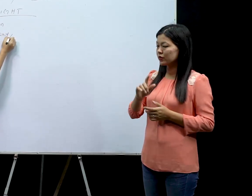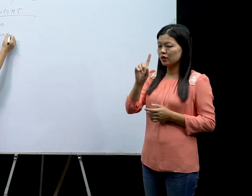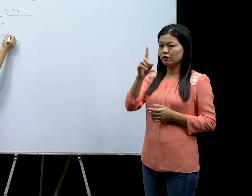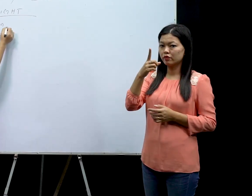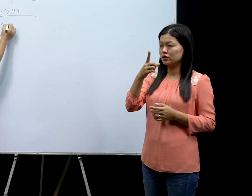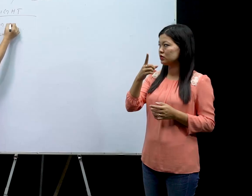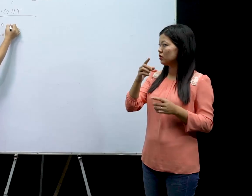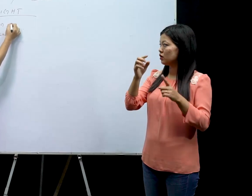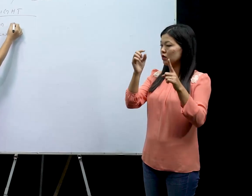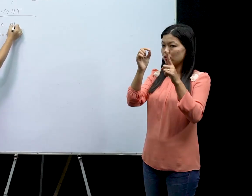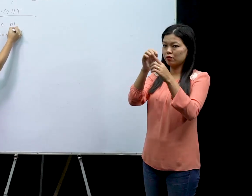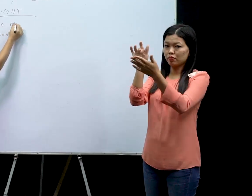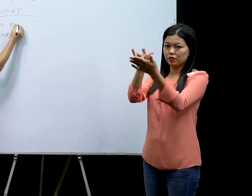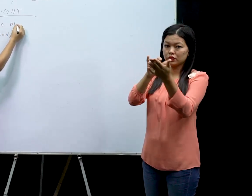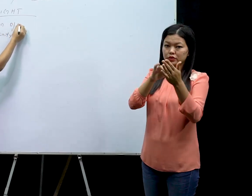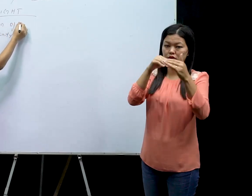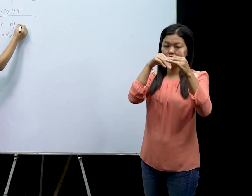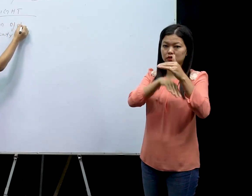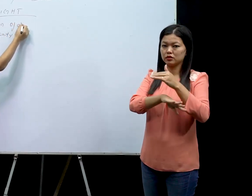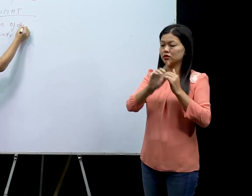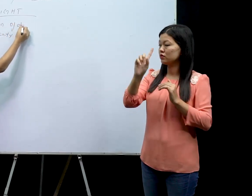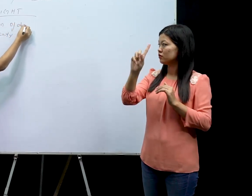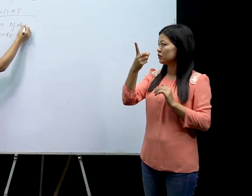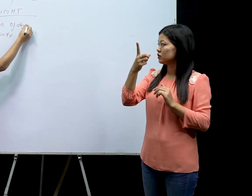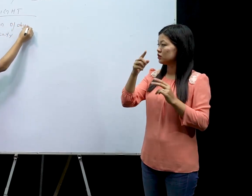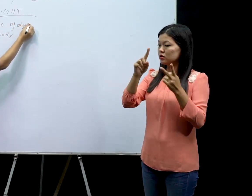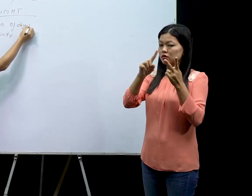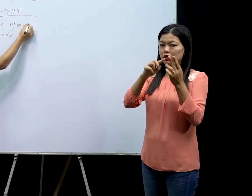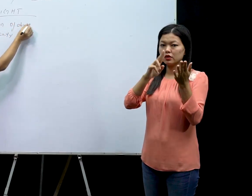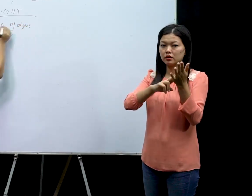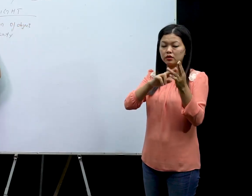infinity. So this is for the position of object.